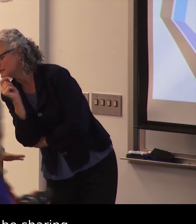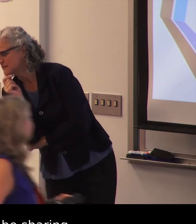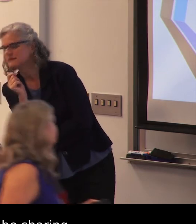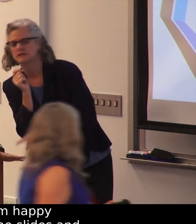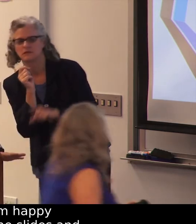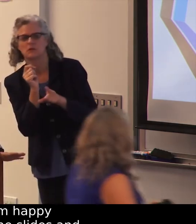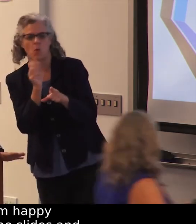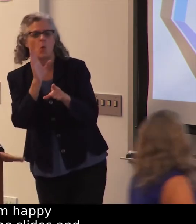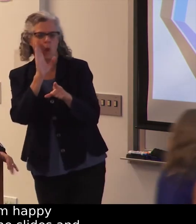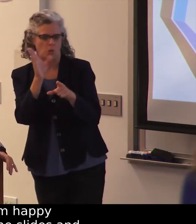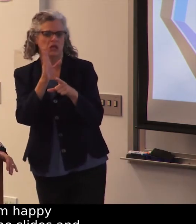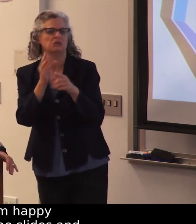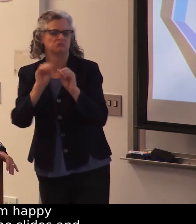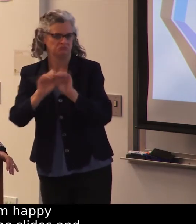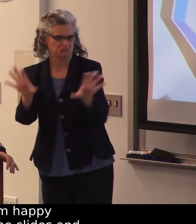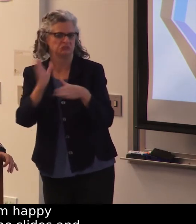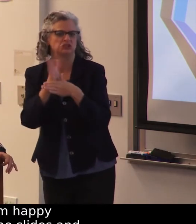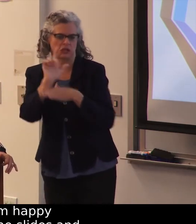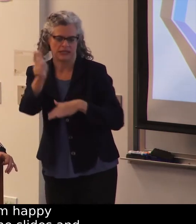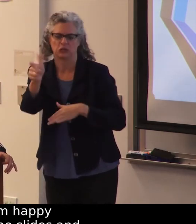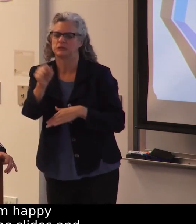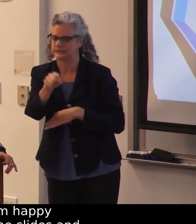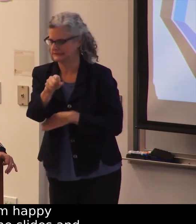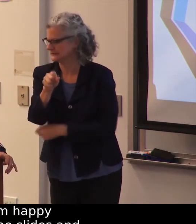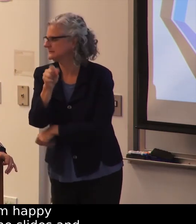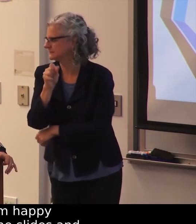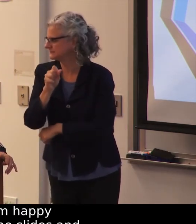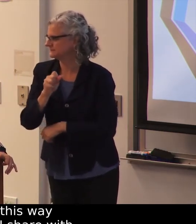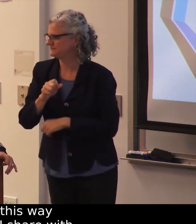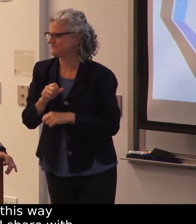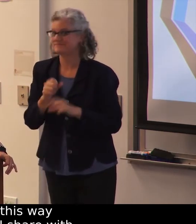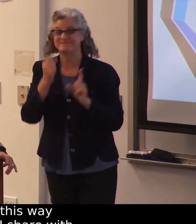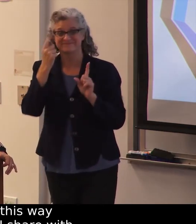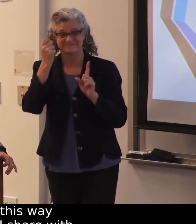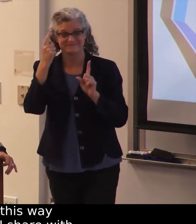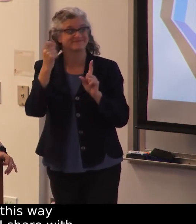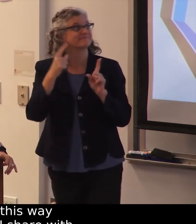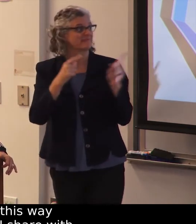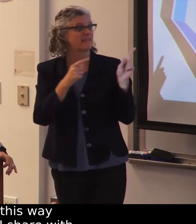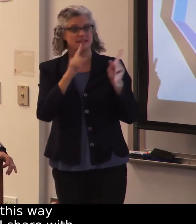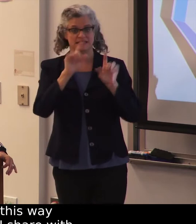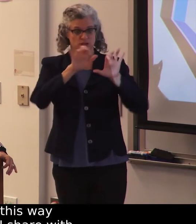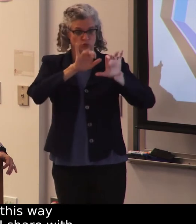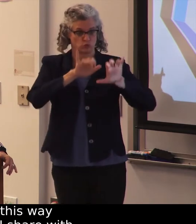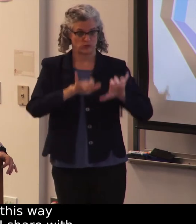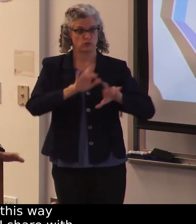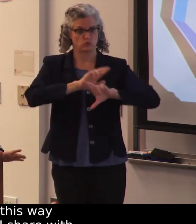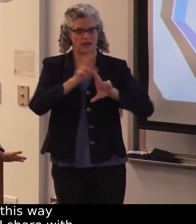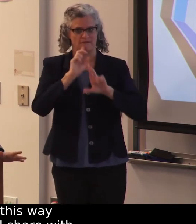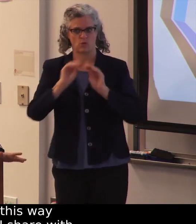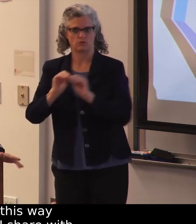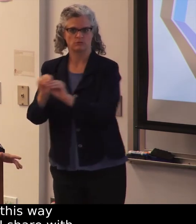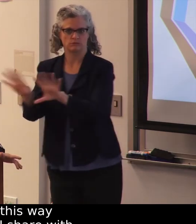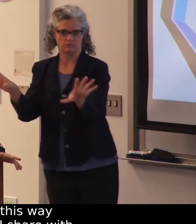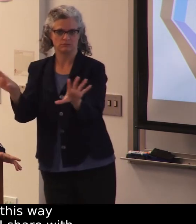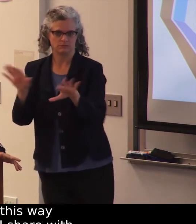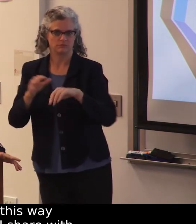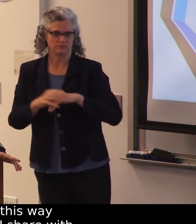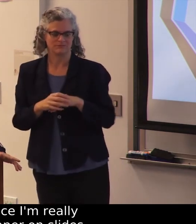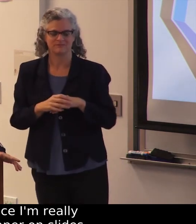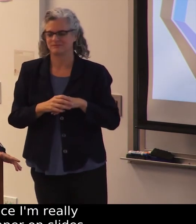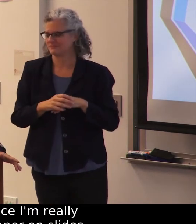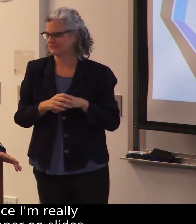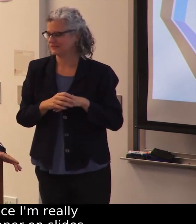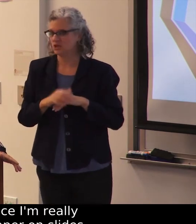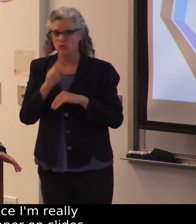Yes, I'm happy to share these slides, absolutely, yes. And that's why I write them this way, because I share them with the audience. And as you'll notice, I'm really writing a paper on slides, right? That's